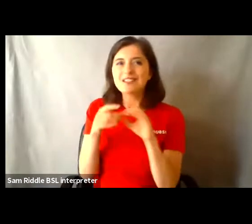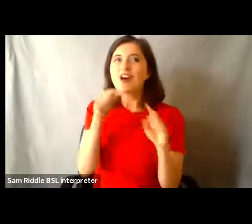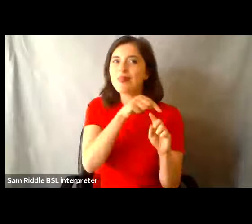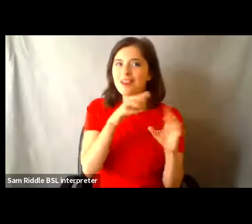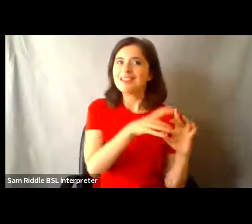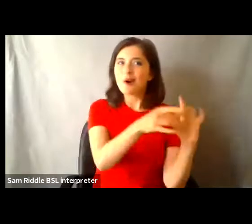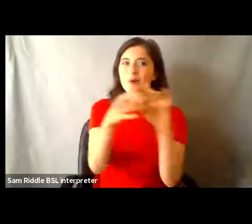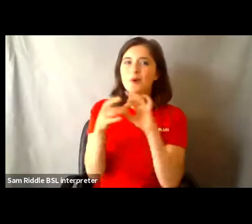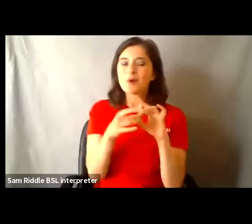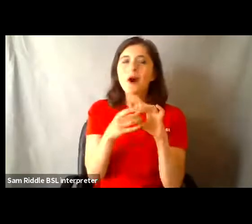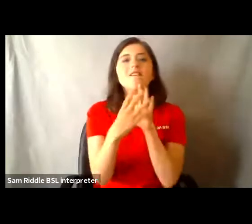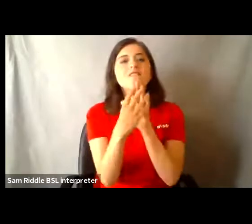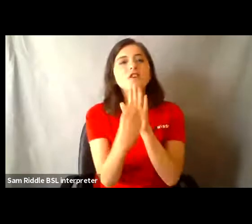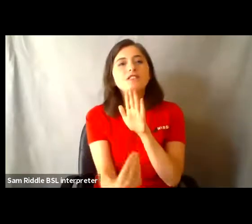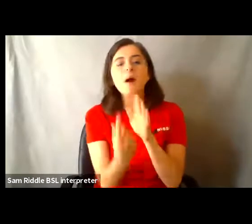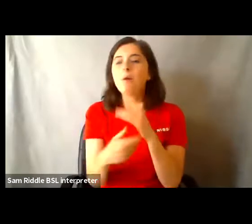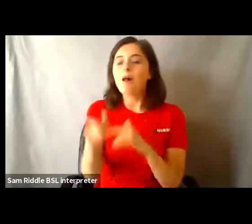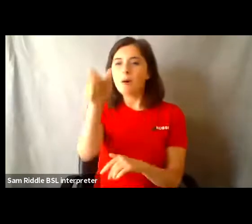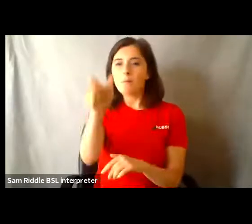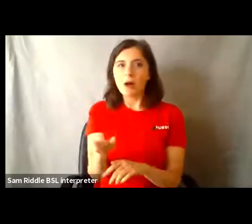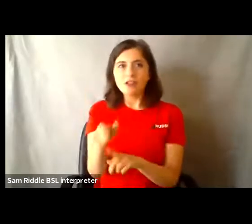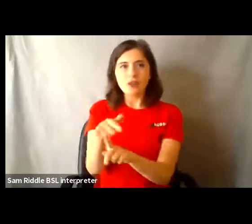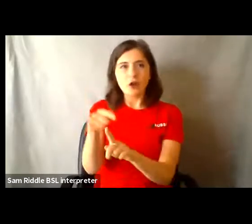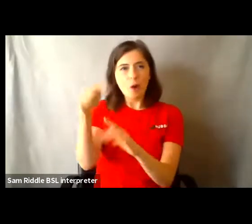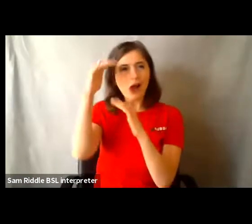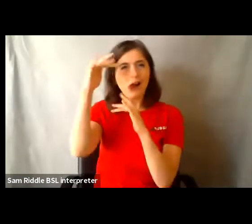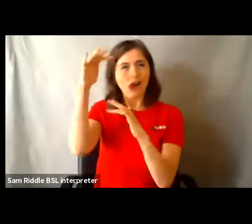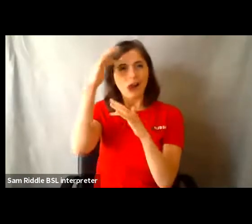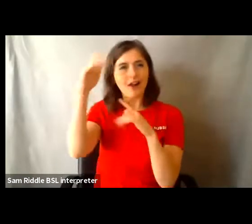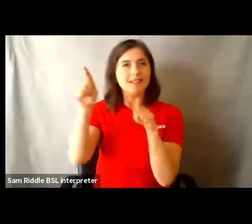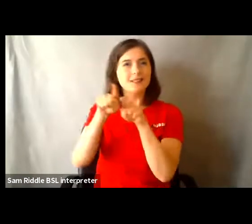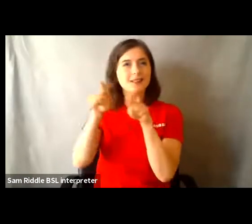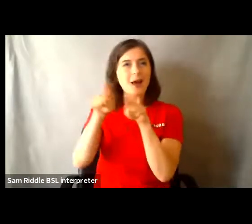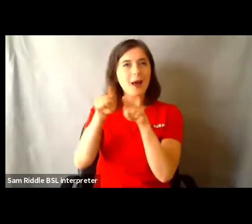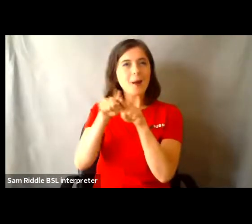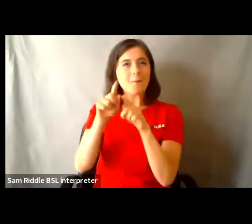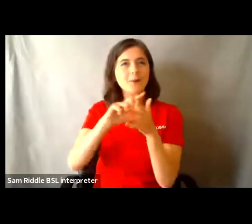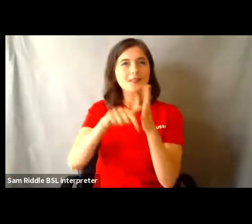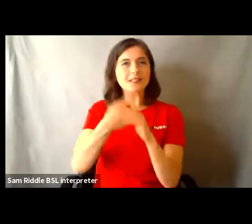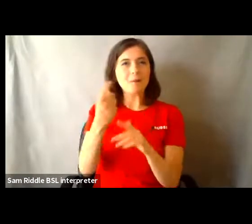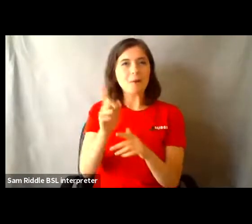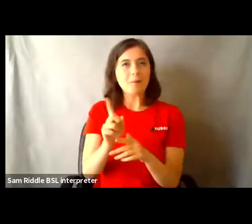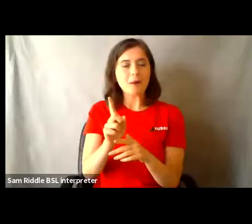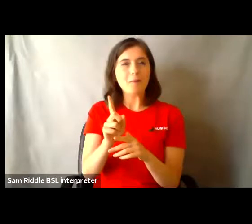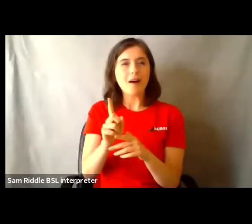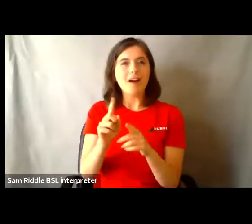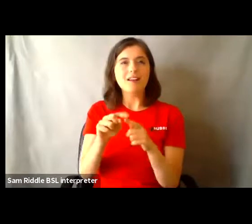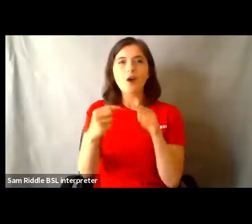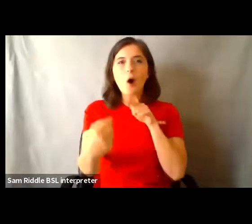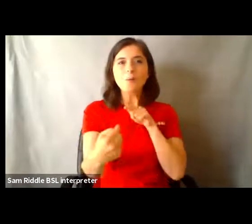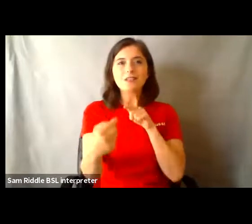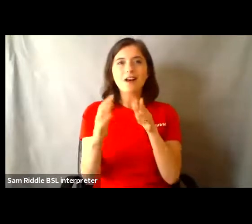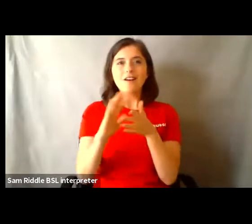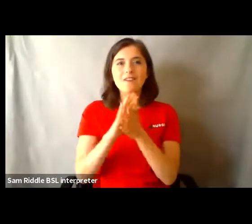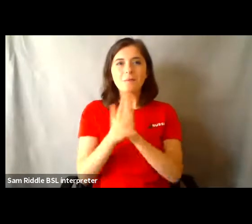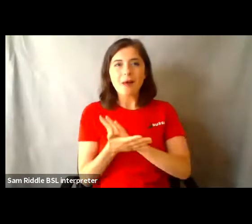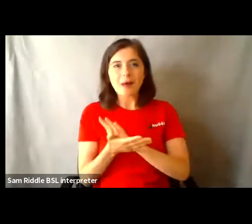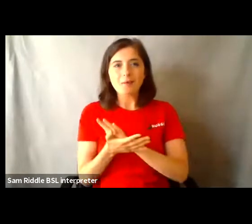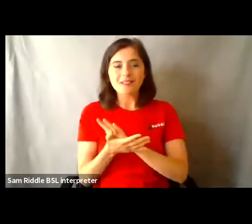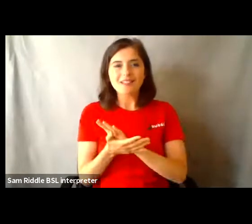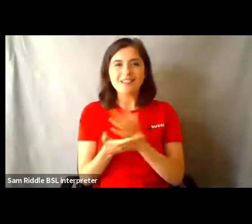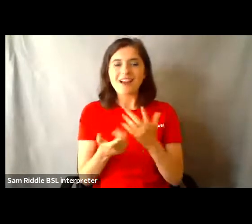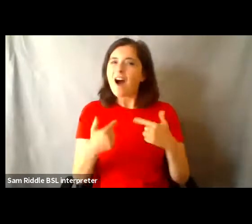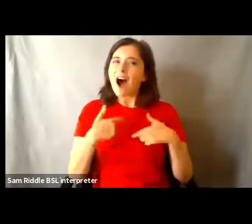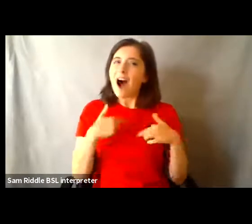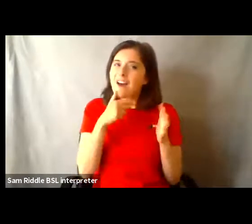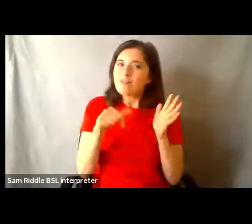find really thinks along the same lines as me about being disabled has the opposite impairments. I have trouble getting the words